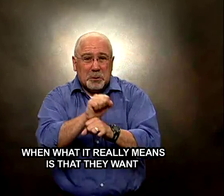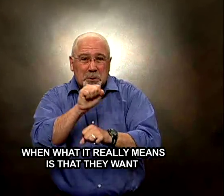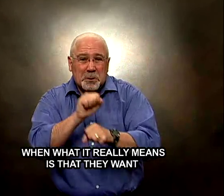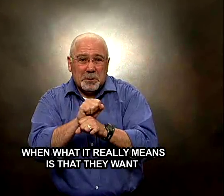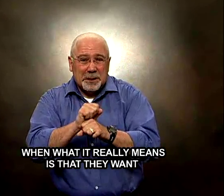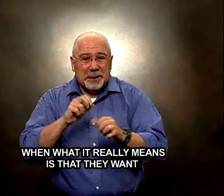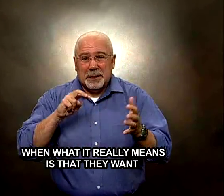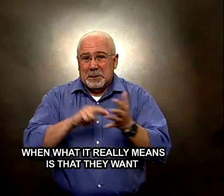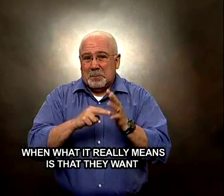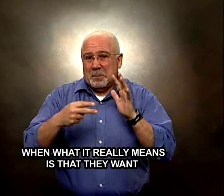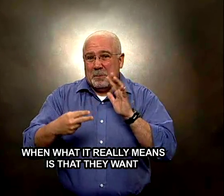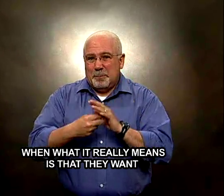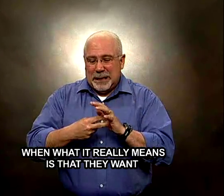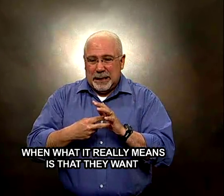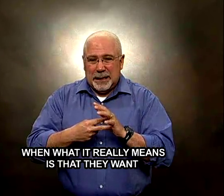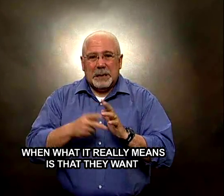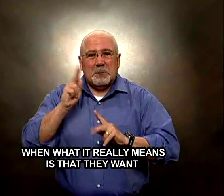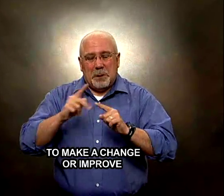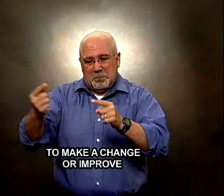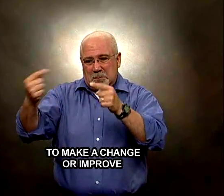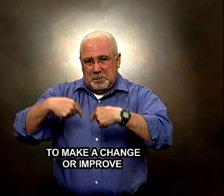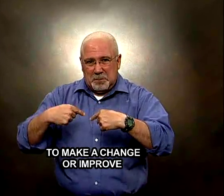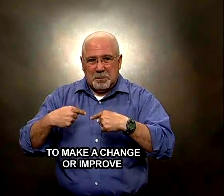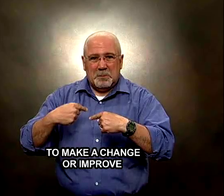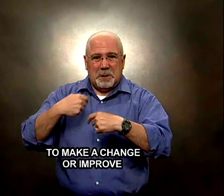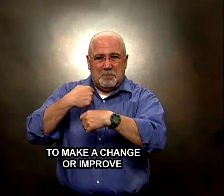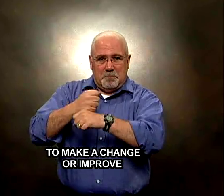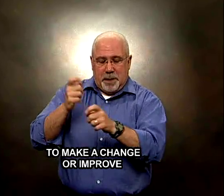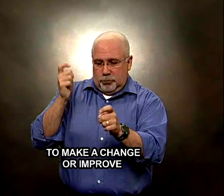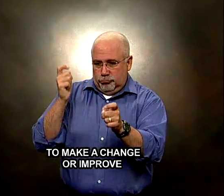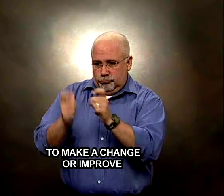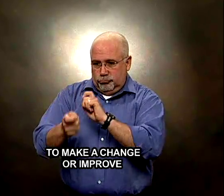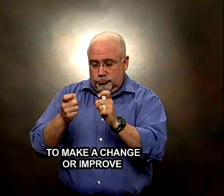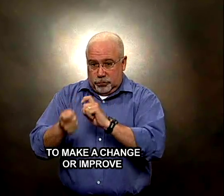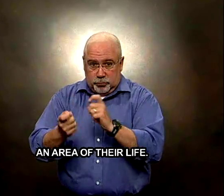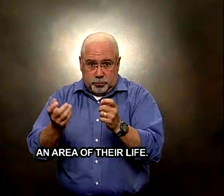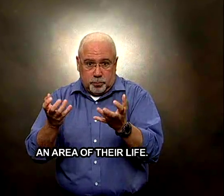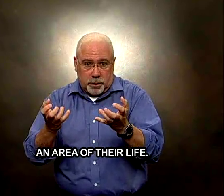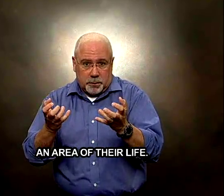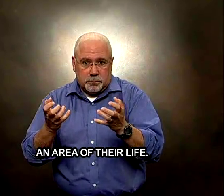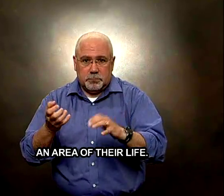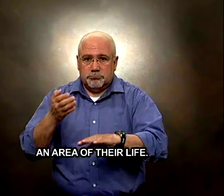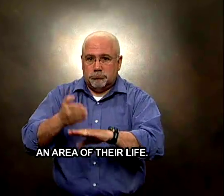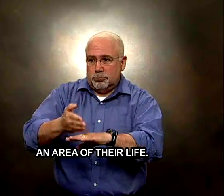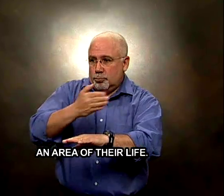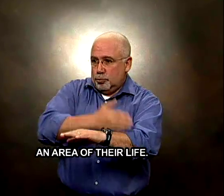When what it really means is that they want to make a change or improve an area of their life.